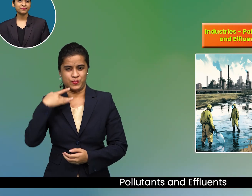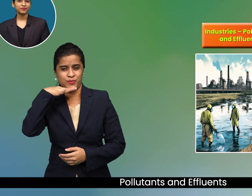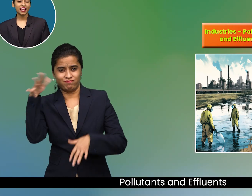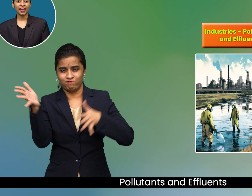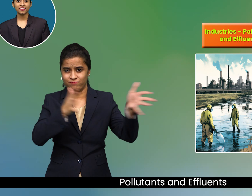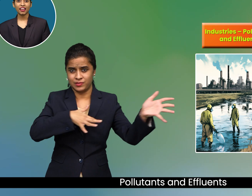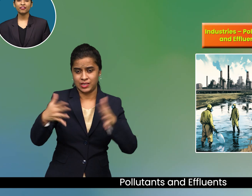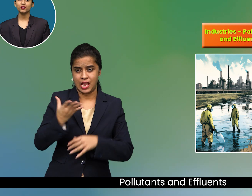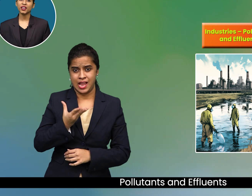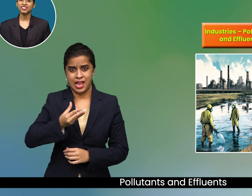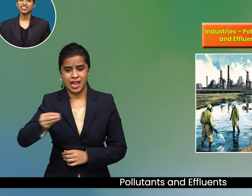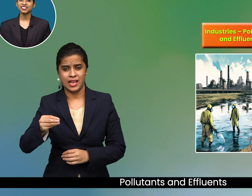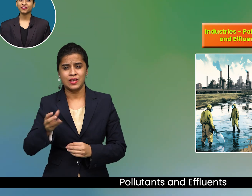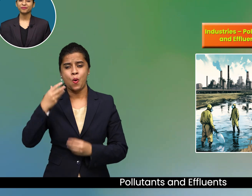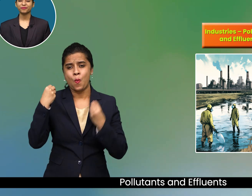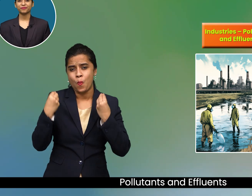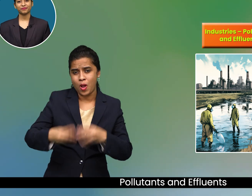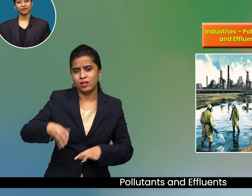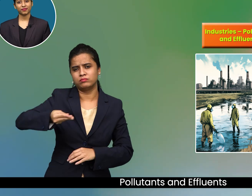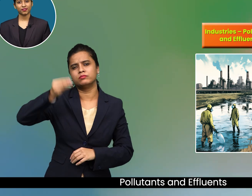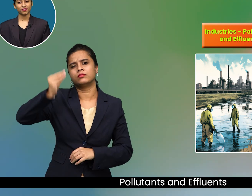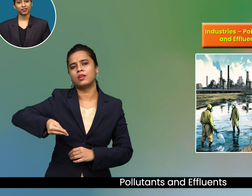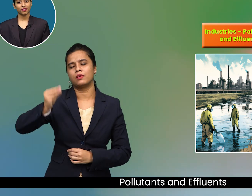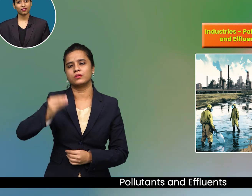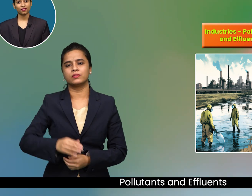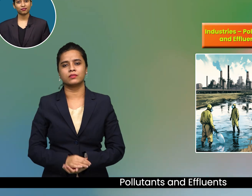pollutants, and effluents.